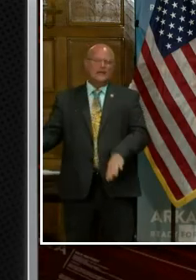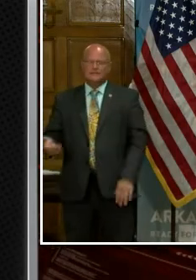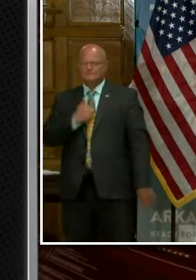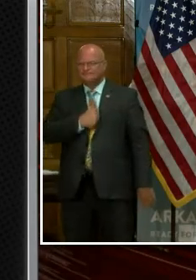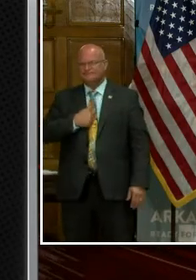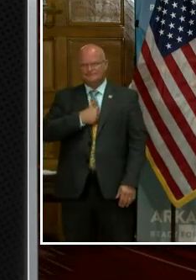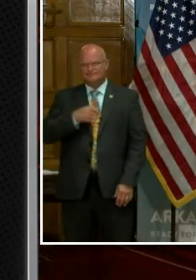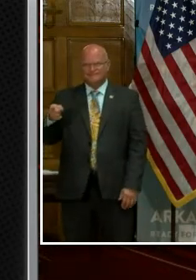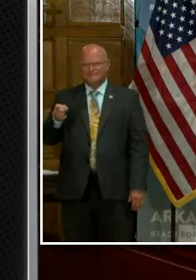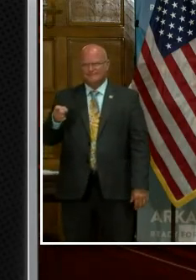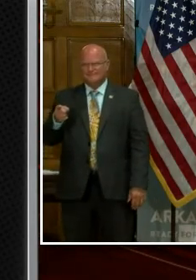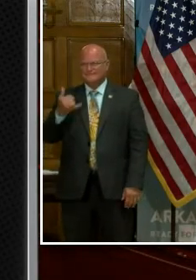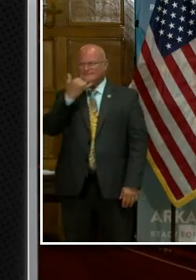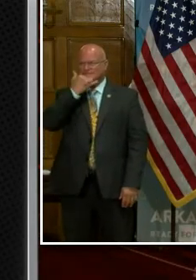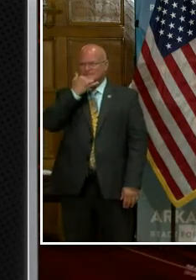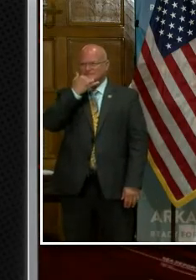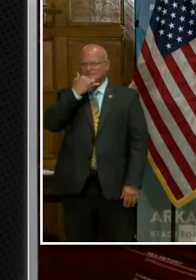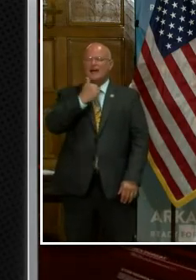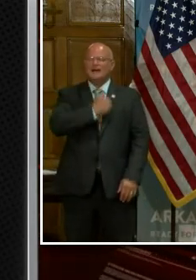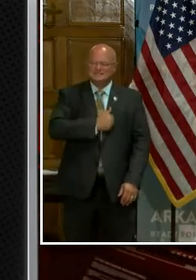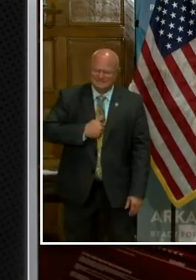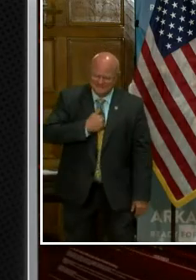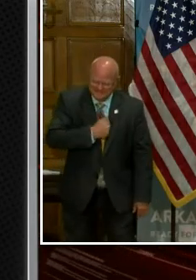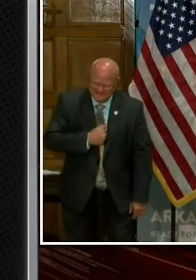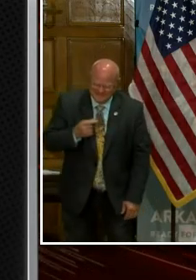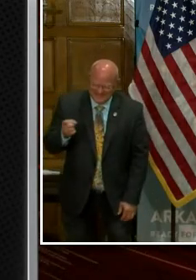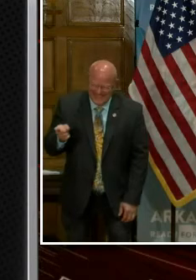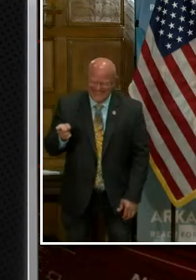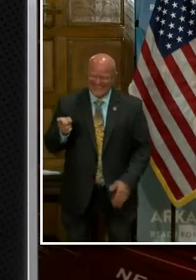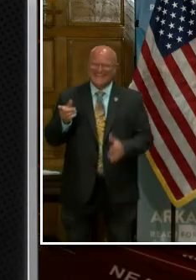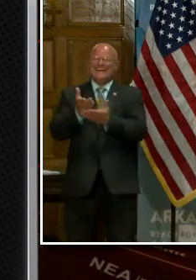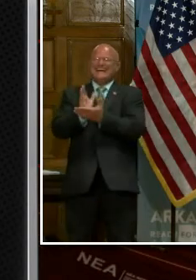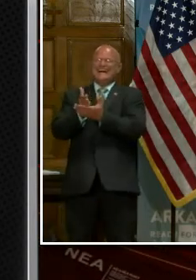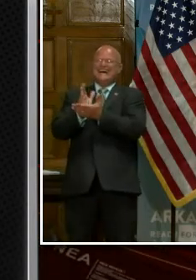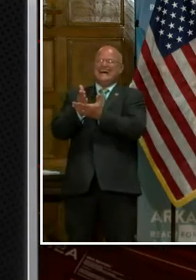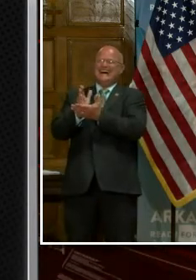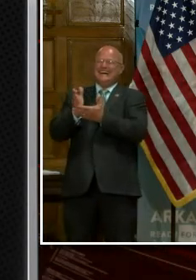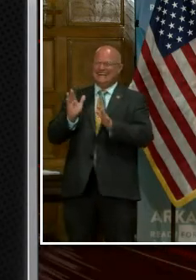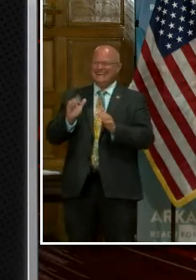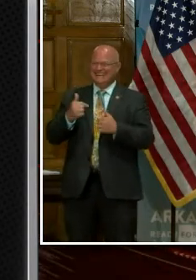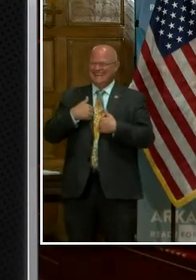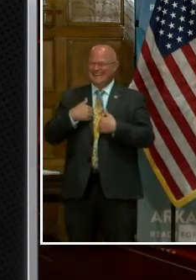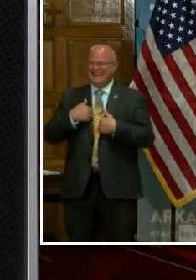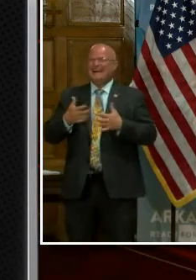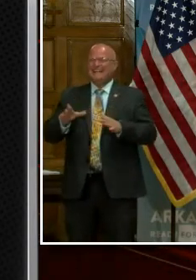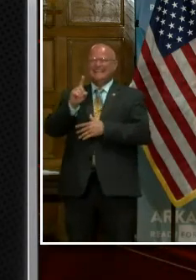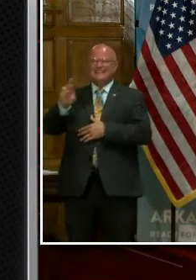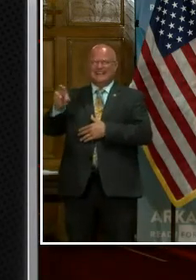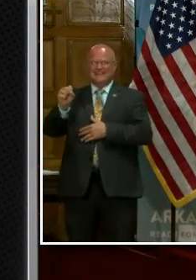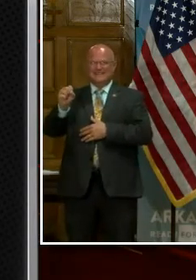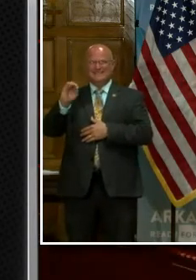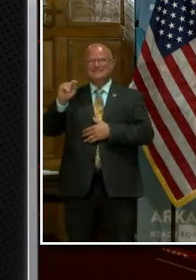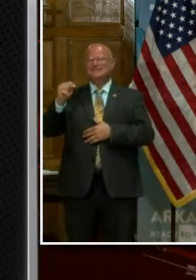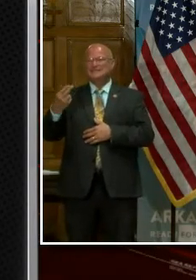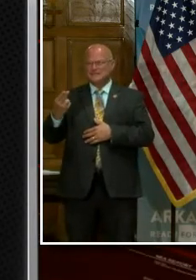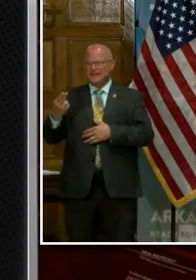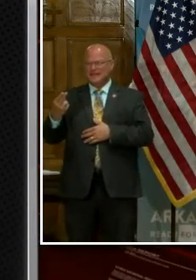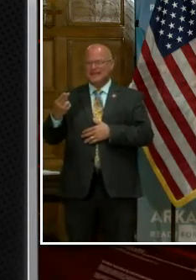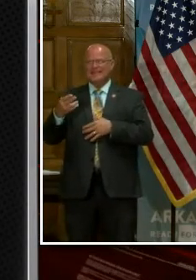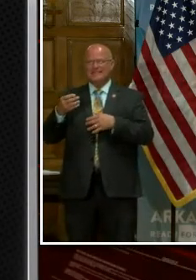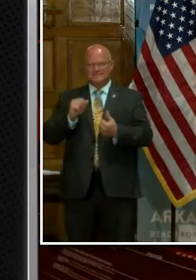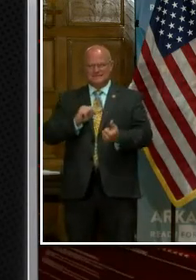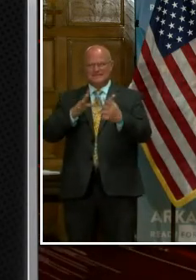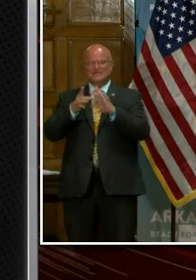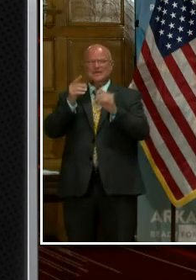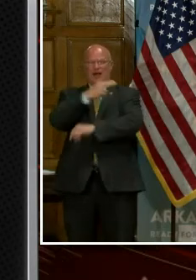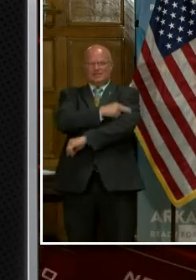I'm sorry. Hospitalizations. I apologize. That's all right. I'll let Dr. Smith